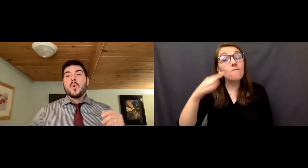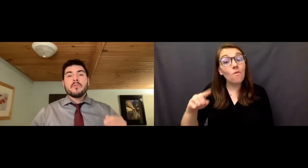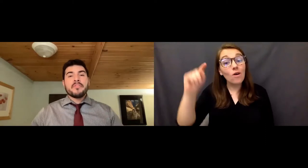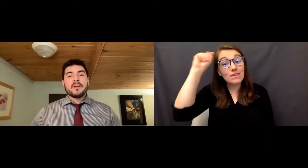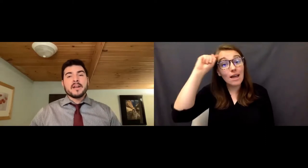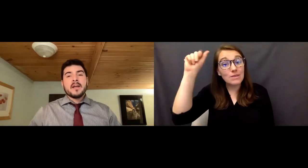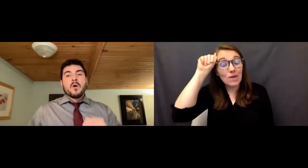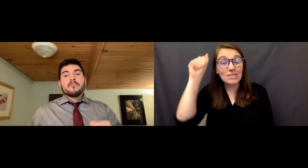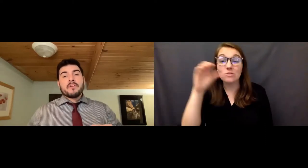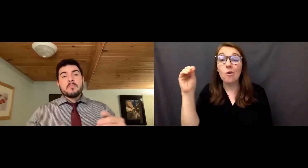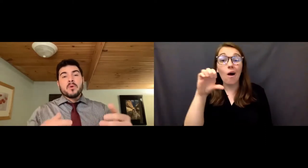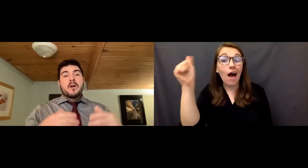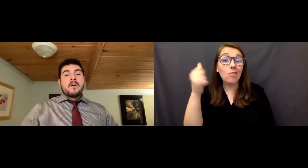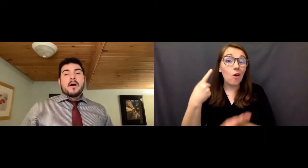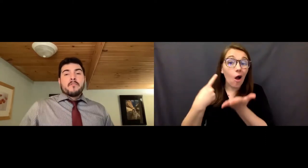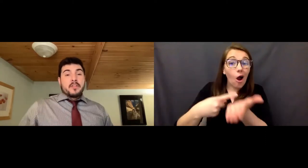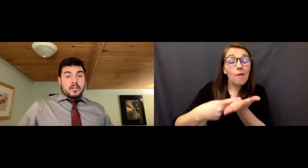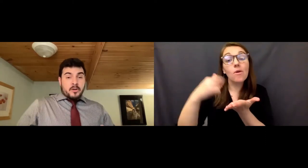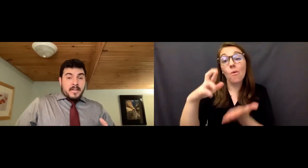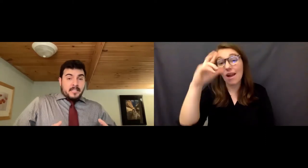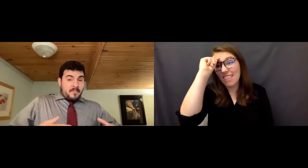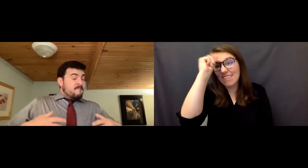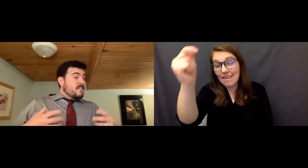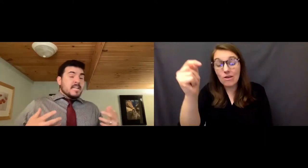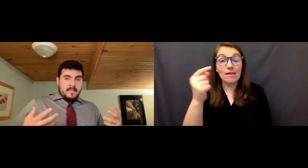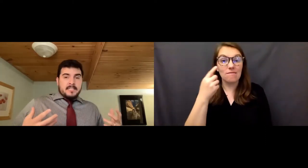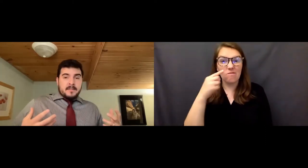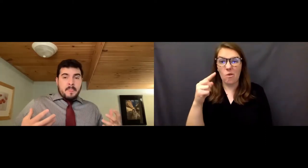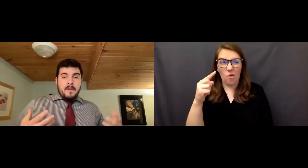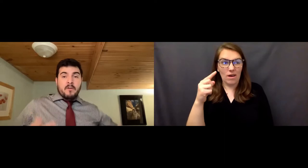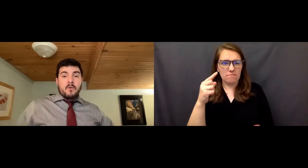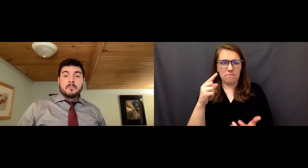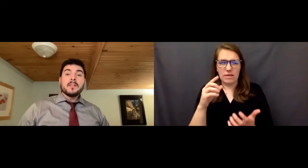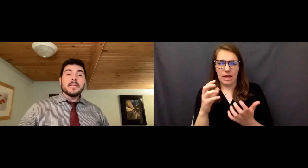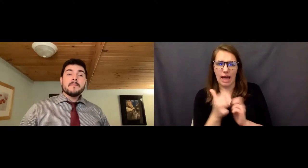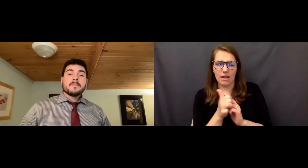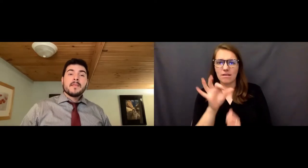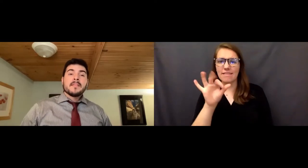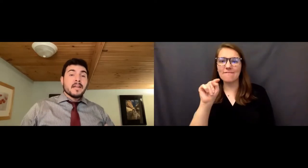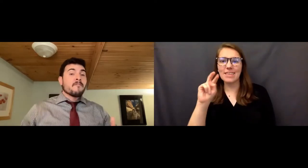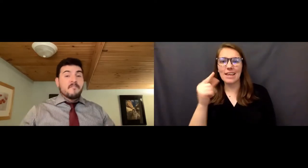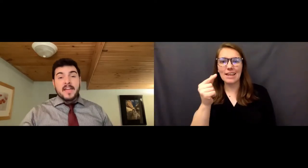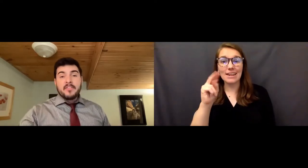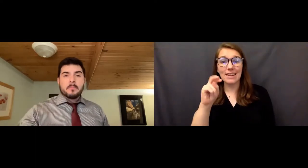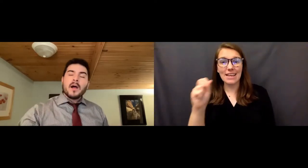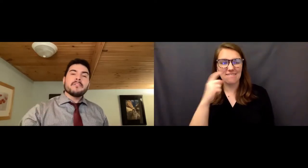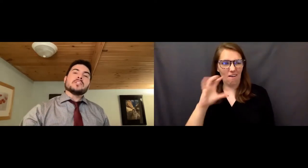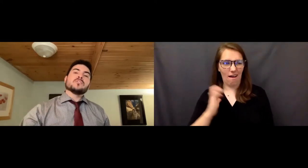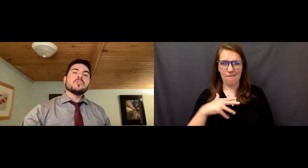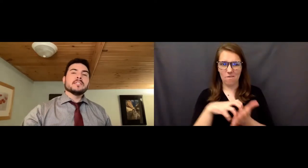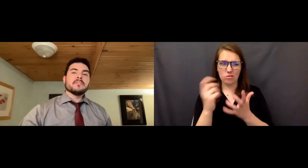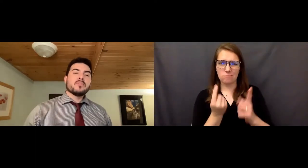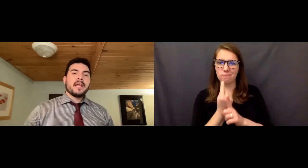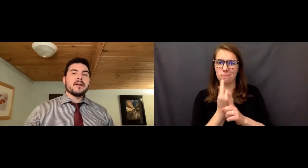argument or theory or framework for the determination of the fittingness of our vulnerability than our faith in the